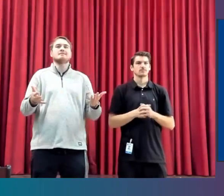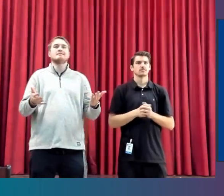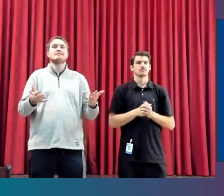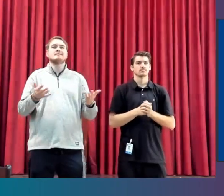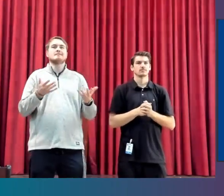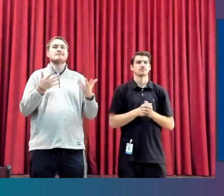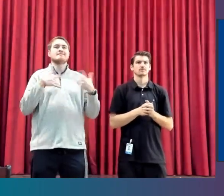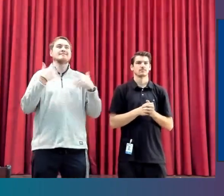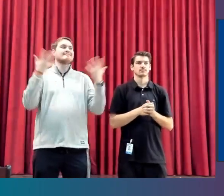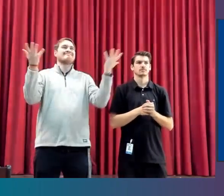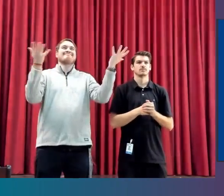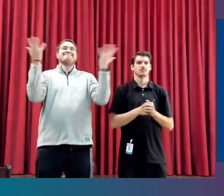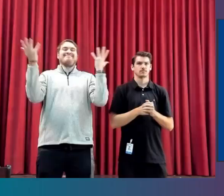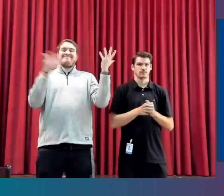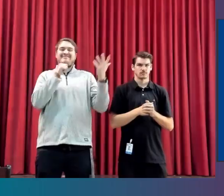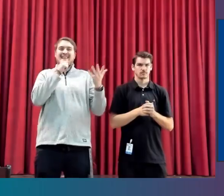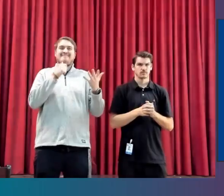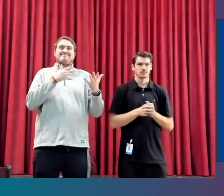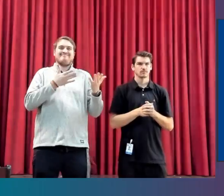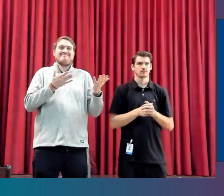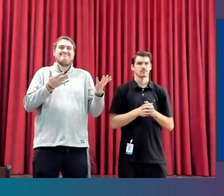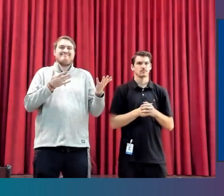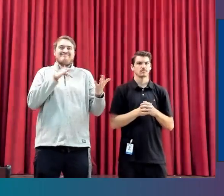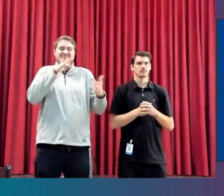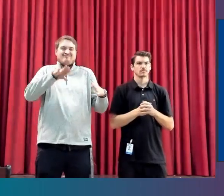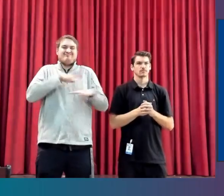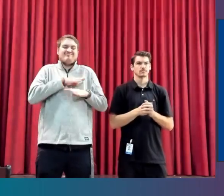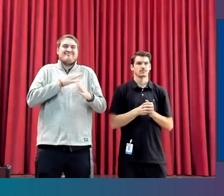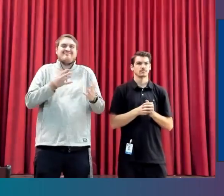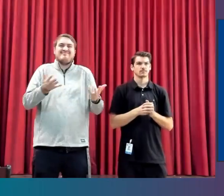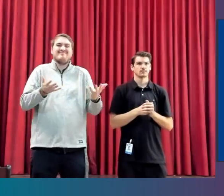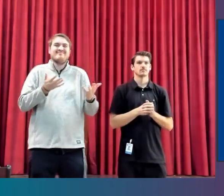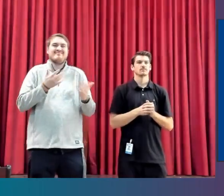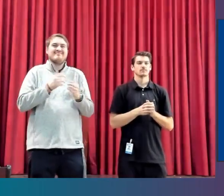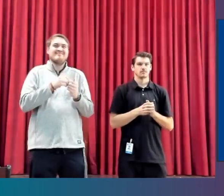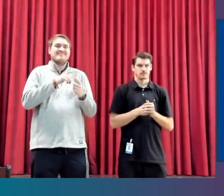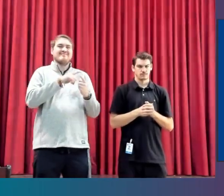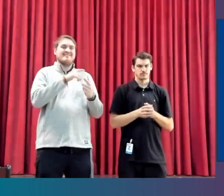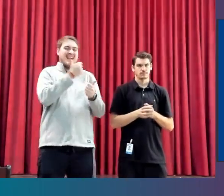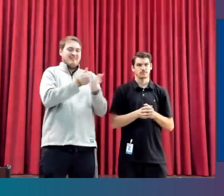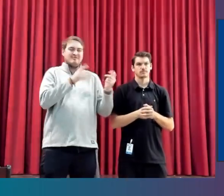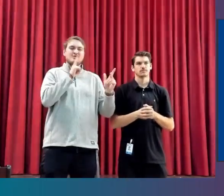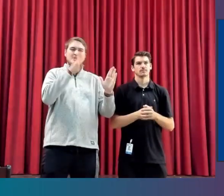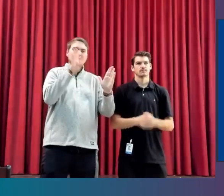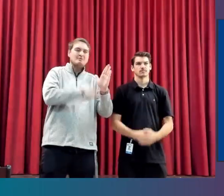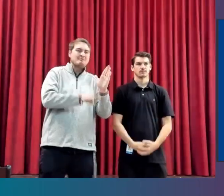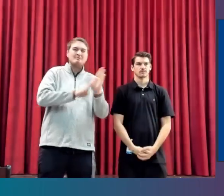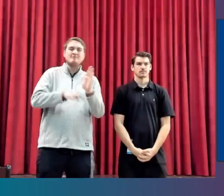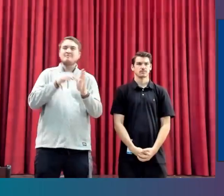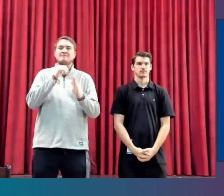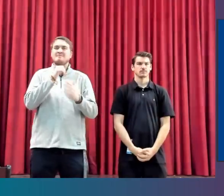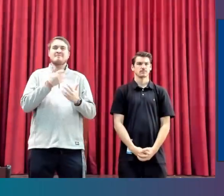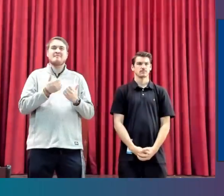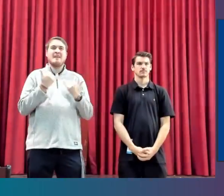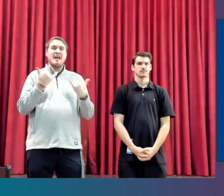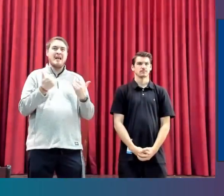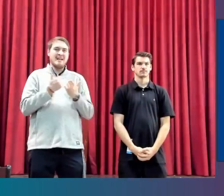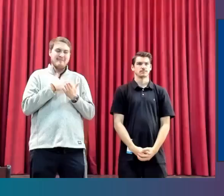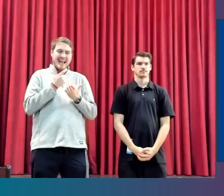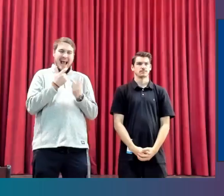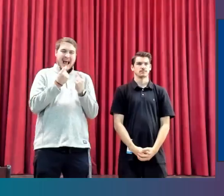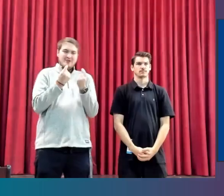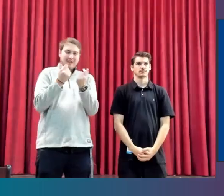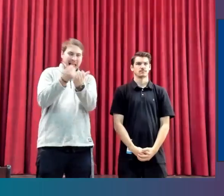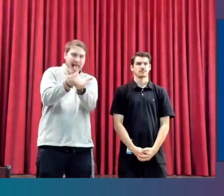think it's crazy at this point what stuff costs. You know, I don't know if there's a way for us to get